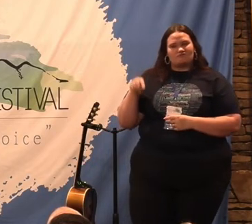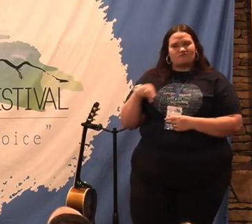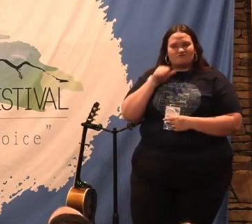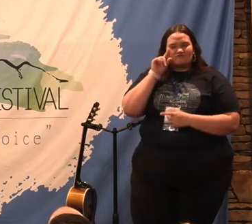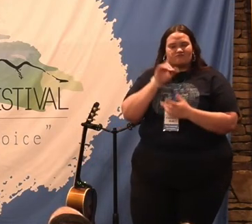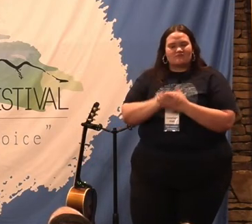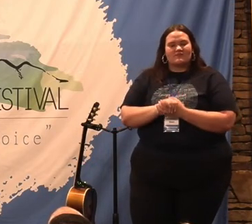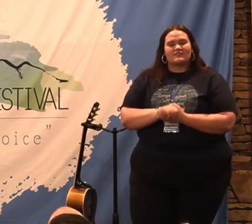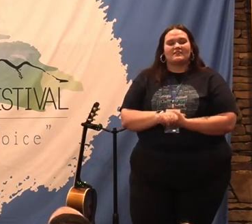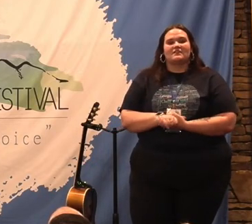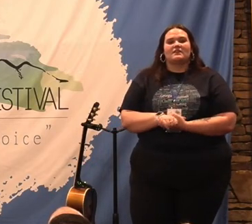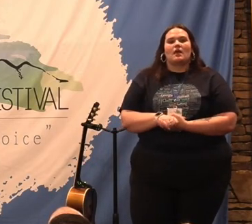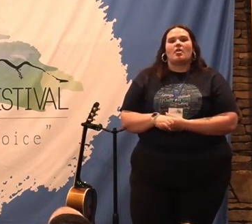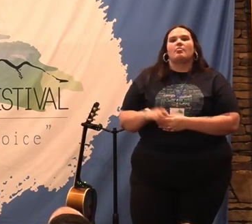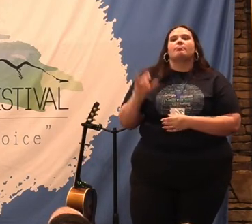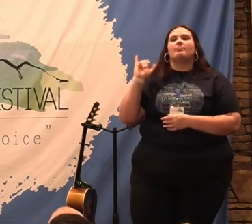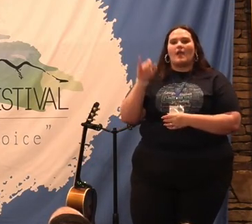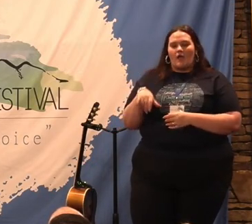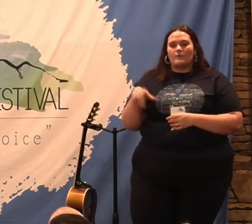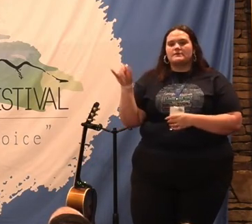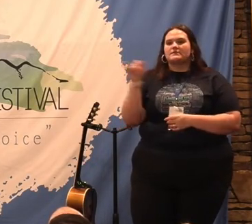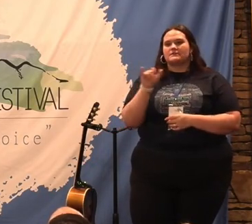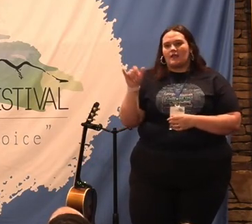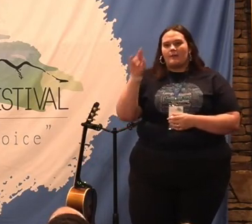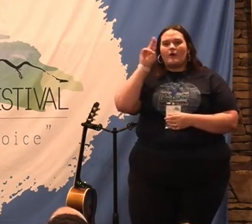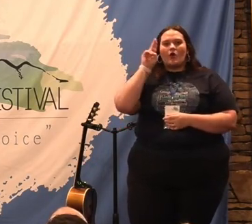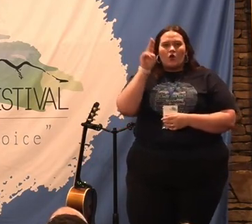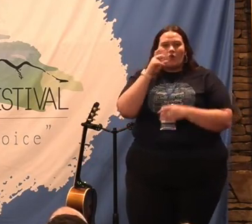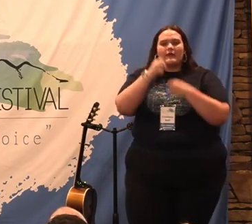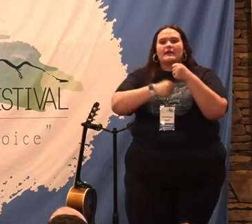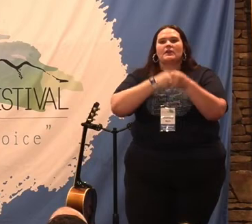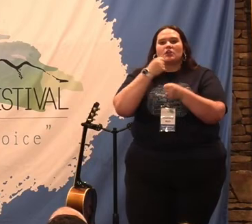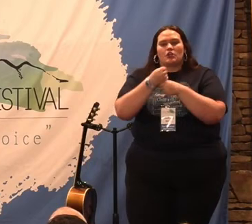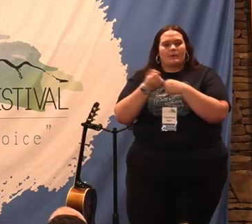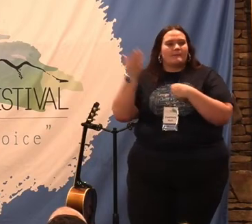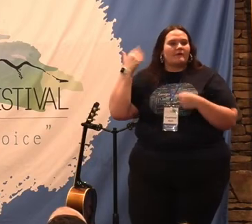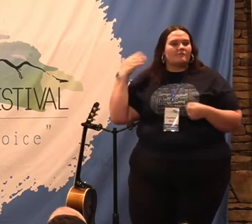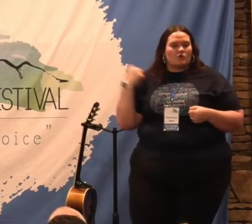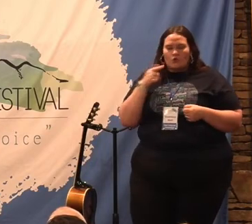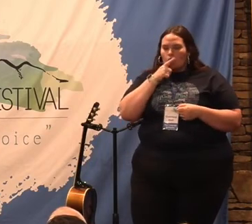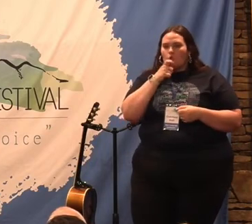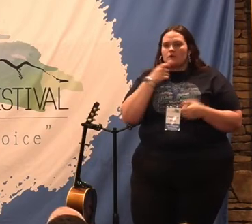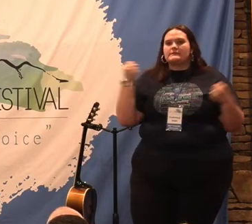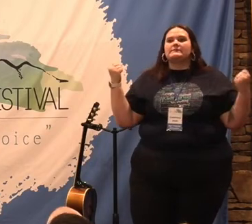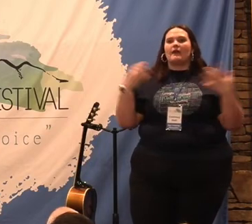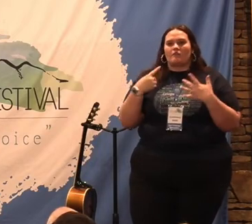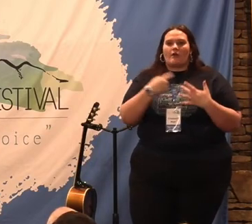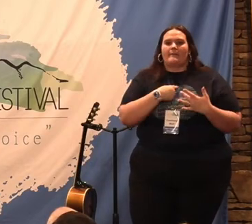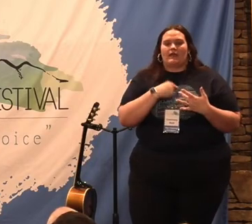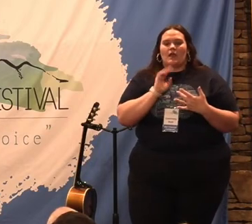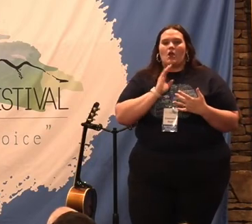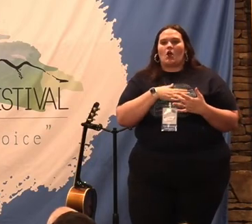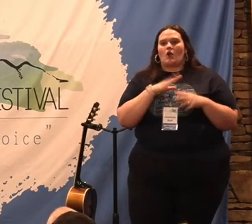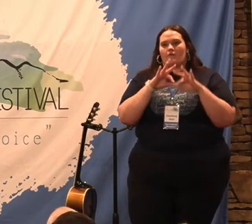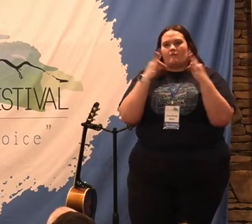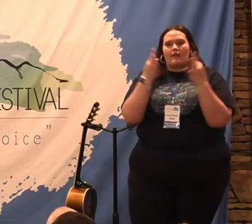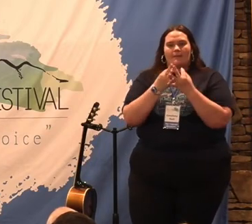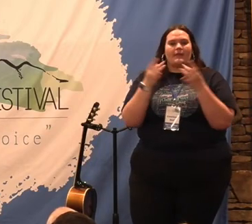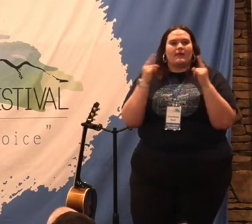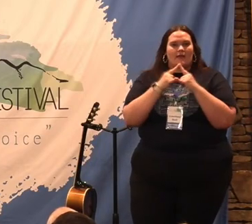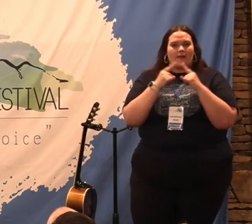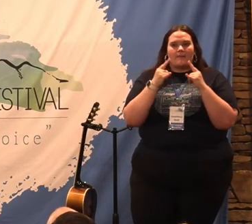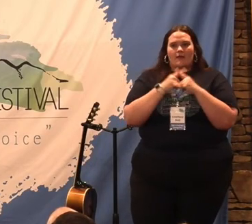Because this was the same uncle the year before who had terrified me at our family campout with tales